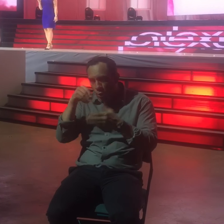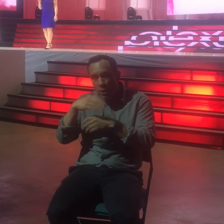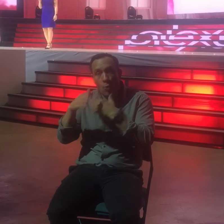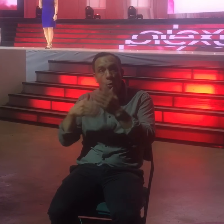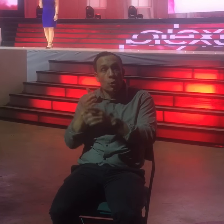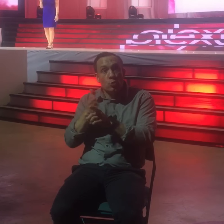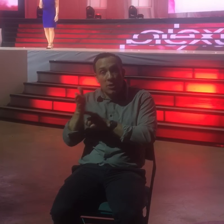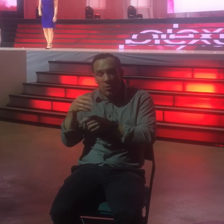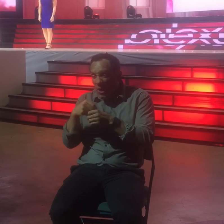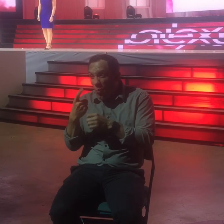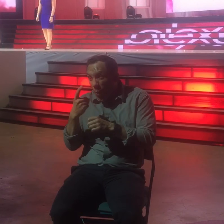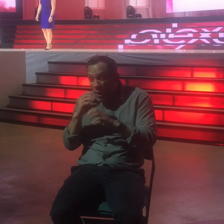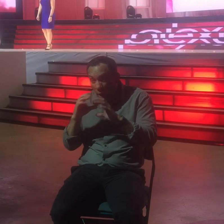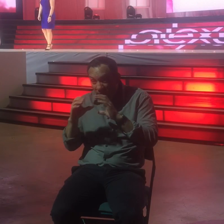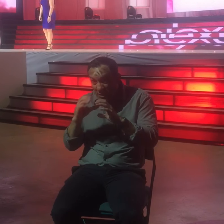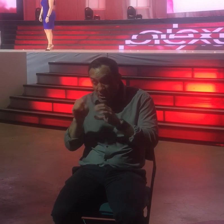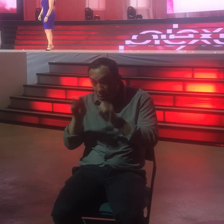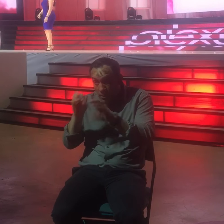one conversation?